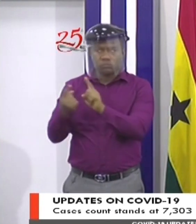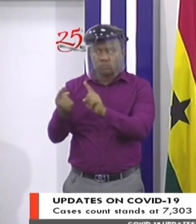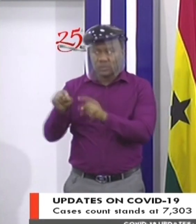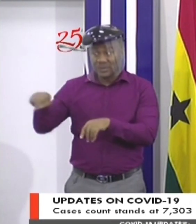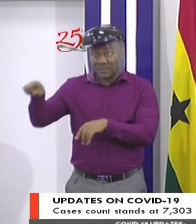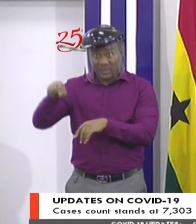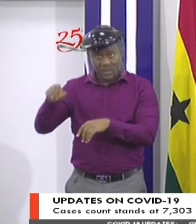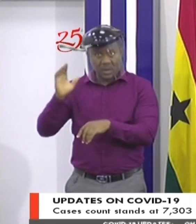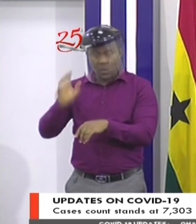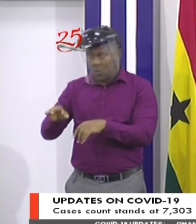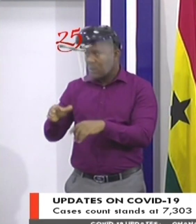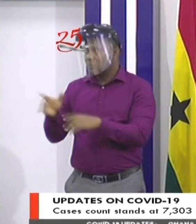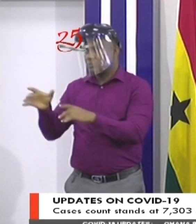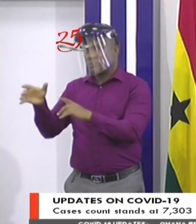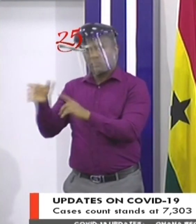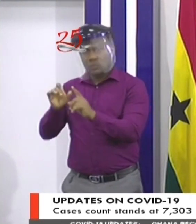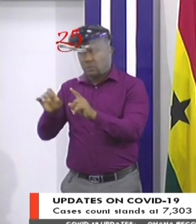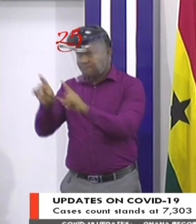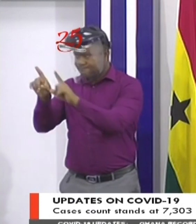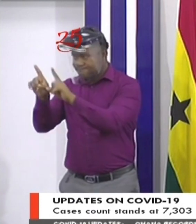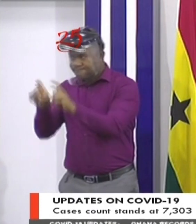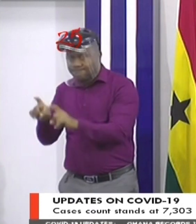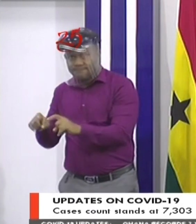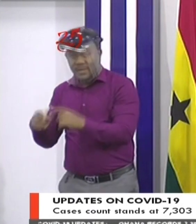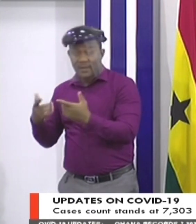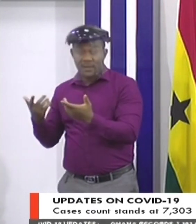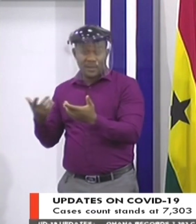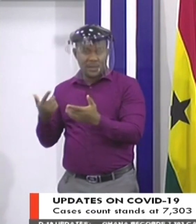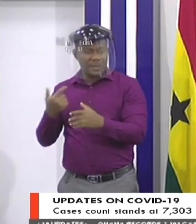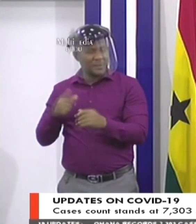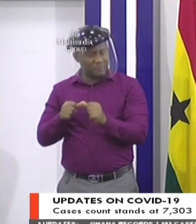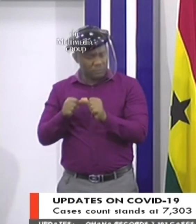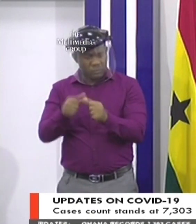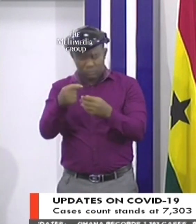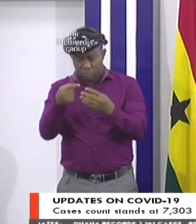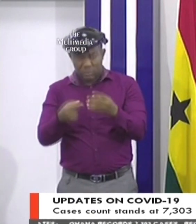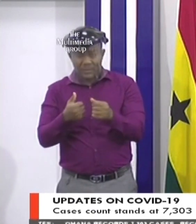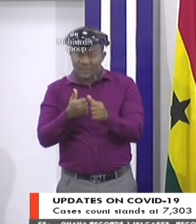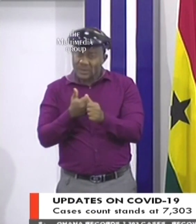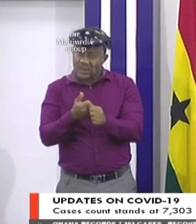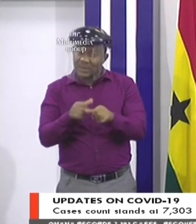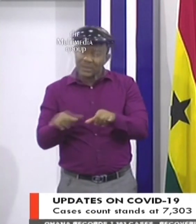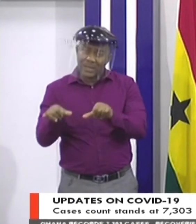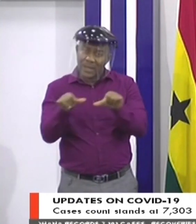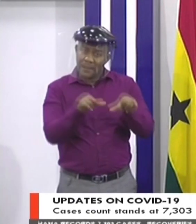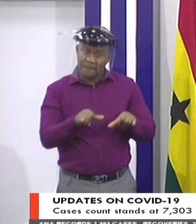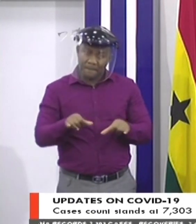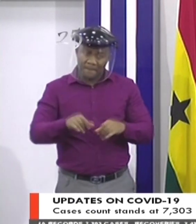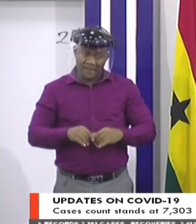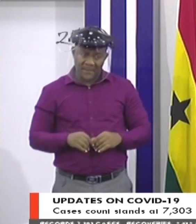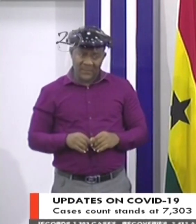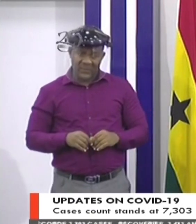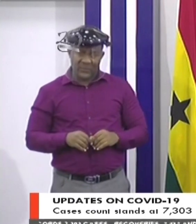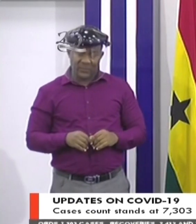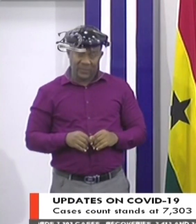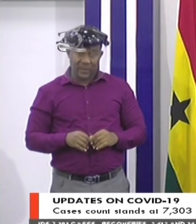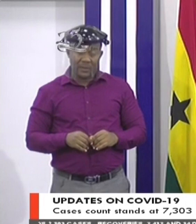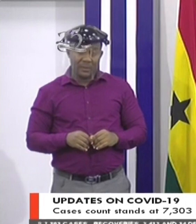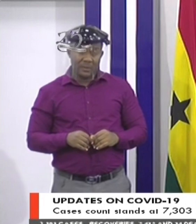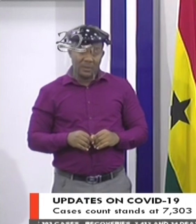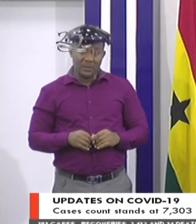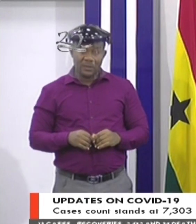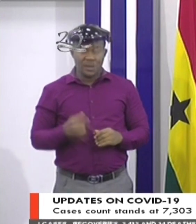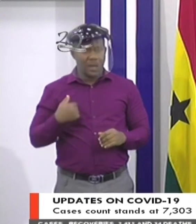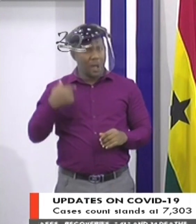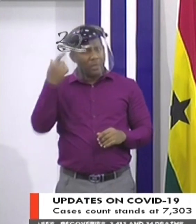the process and protocols have never changed, and we are going by this. Your Honor, the Deputy Minister, distinguished ladies and gentlemen,